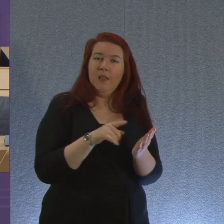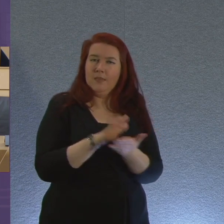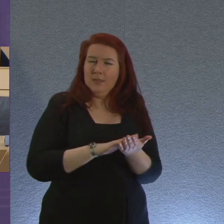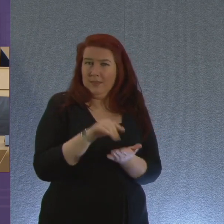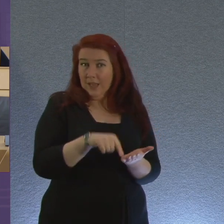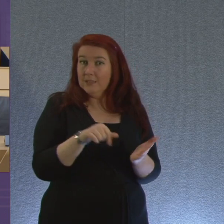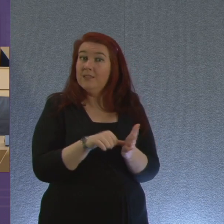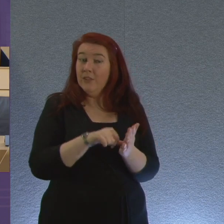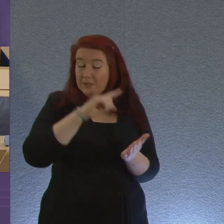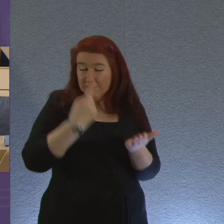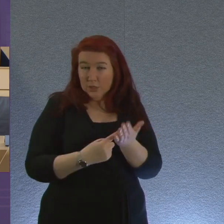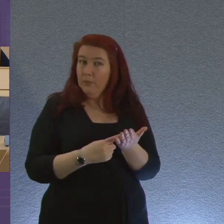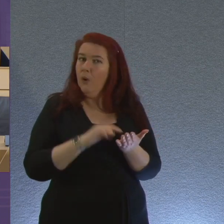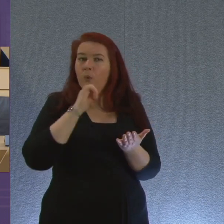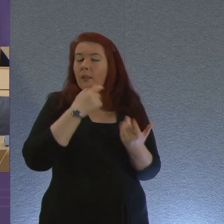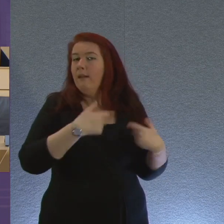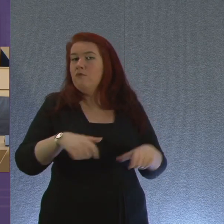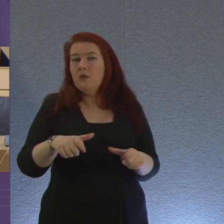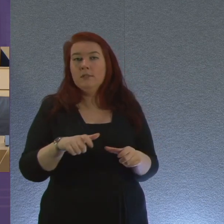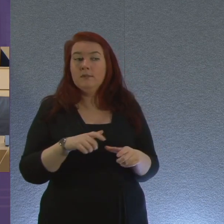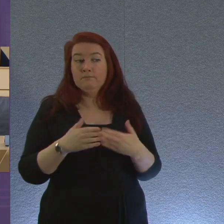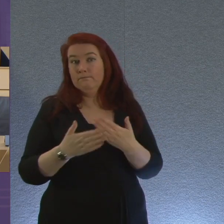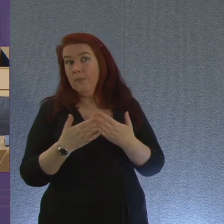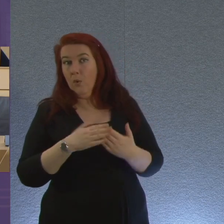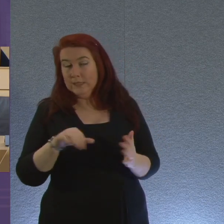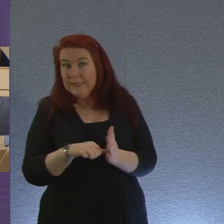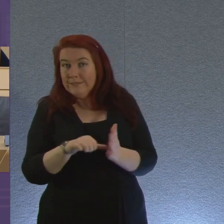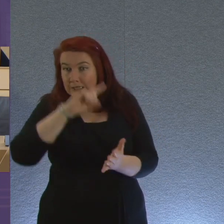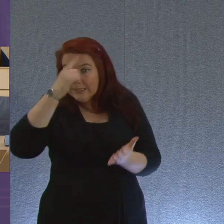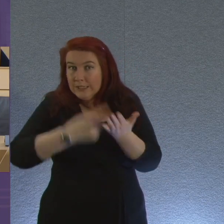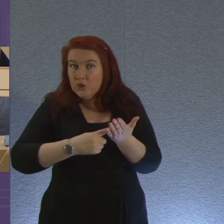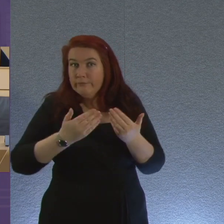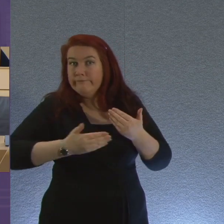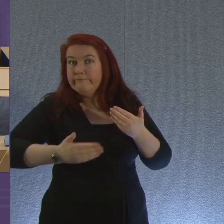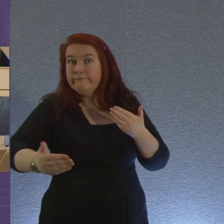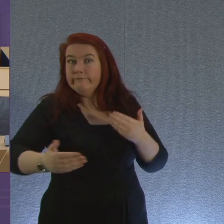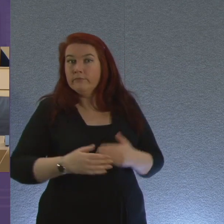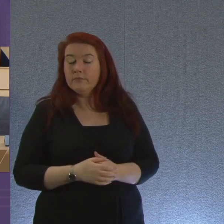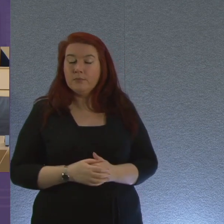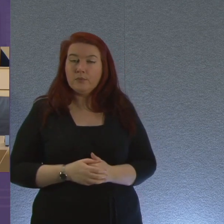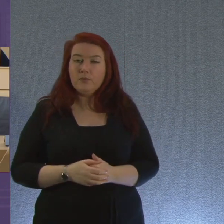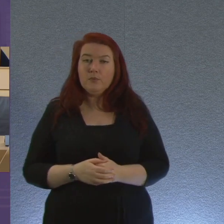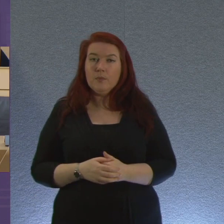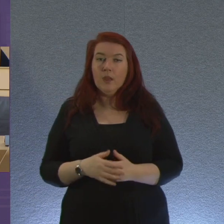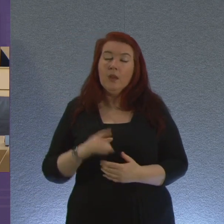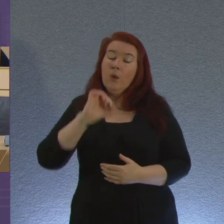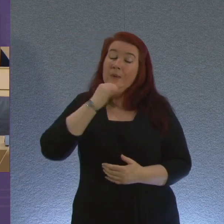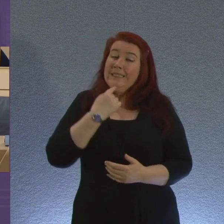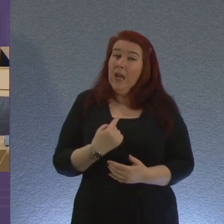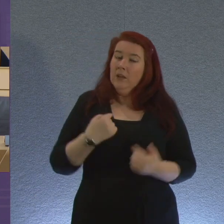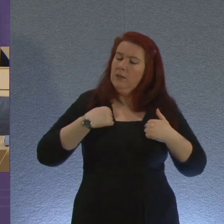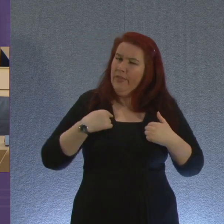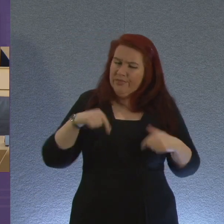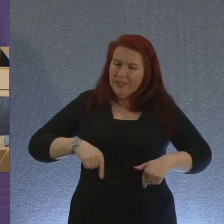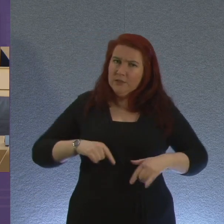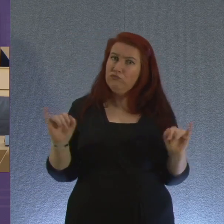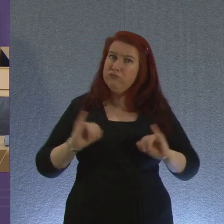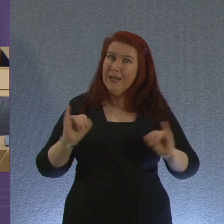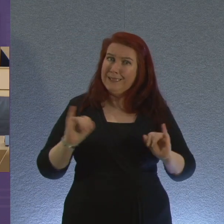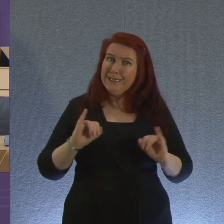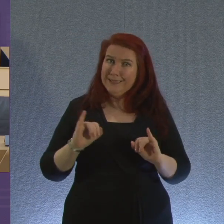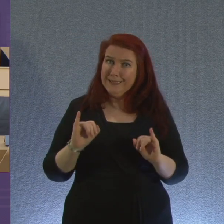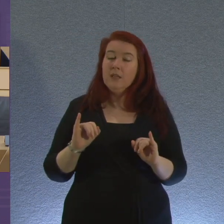will continue to have to be made. I should say that we face this crisis at a time when much